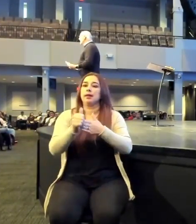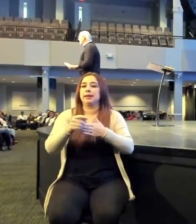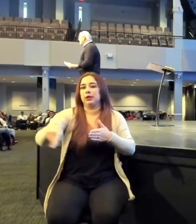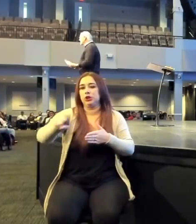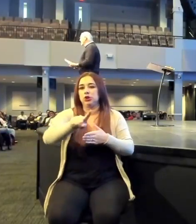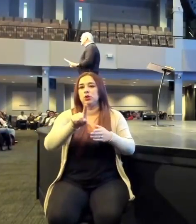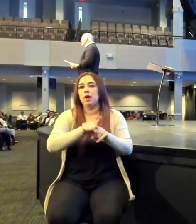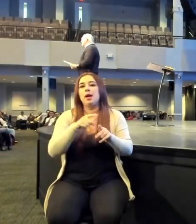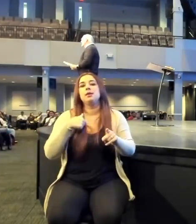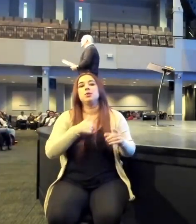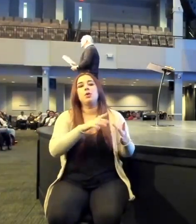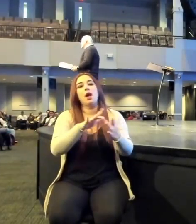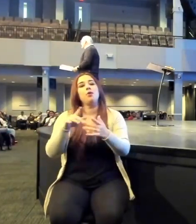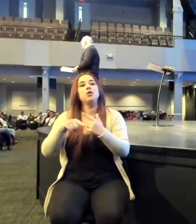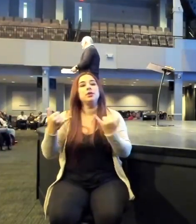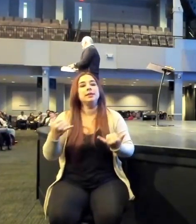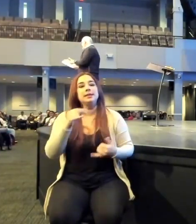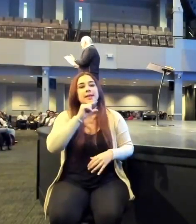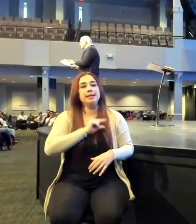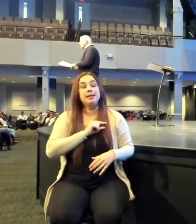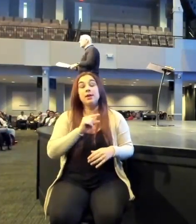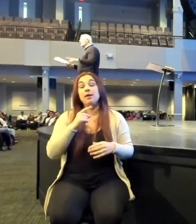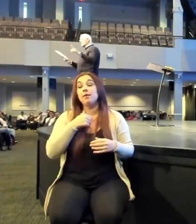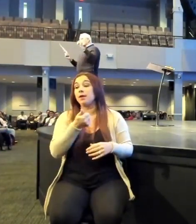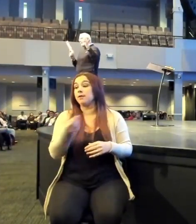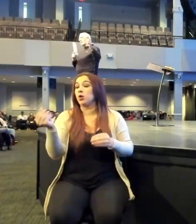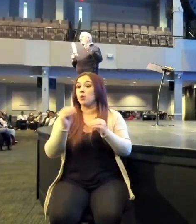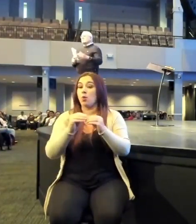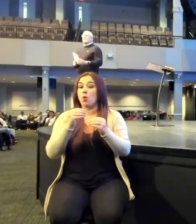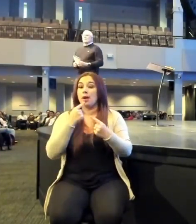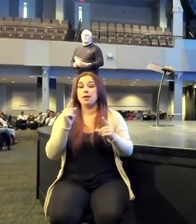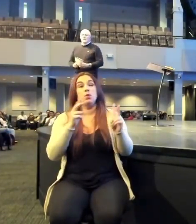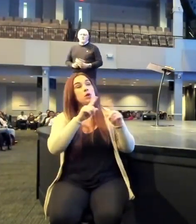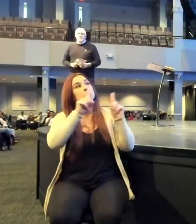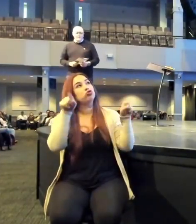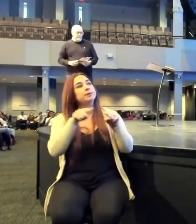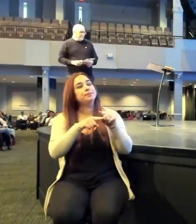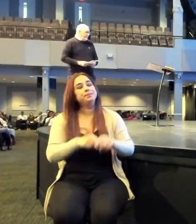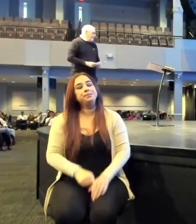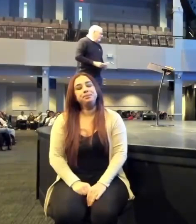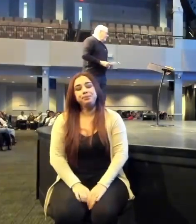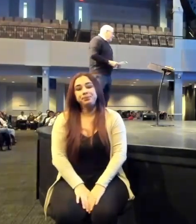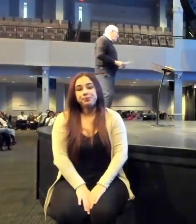we reach out this Thanksgiving season. For a few other announcements, let's take a look at the screens together.